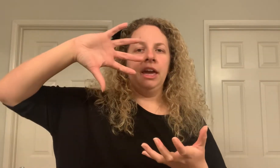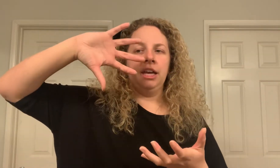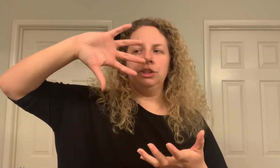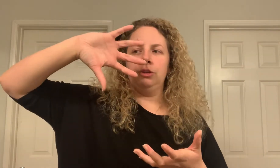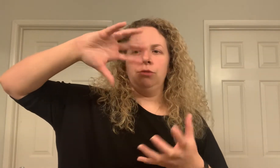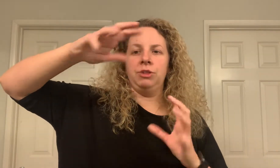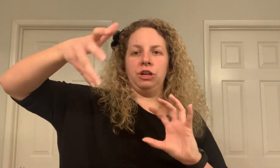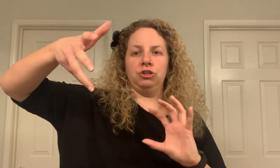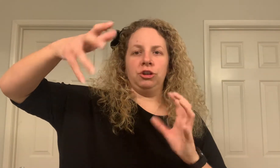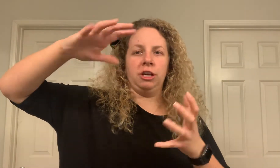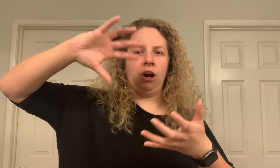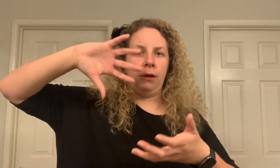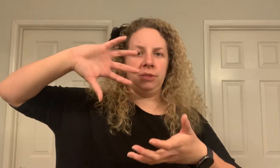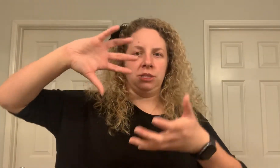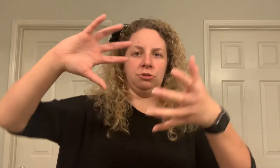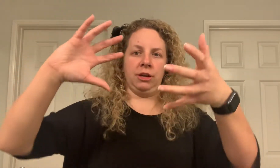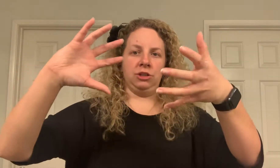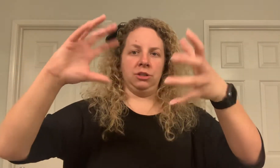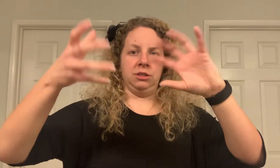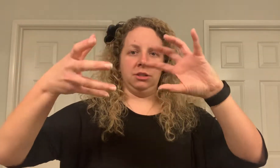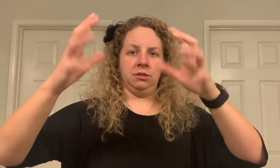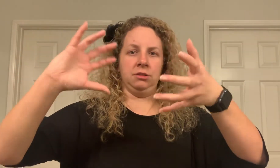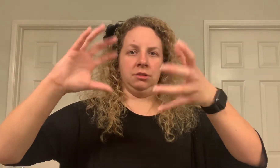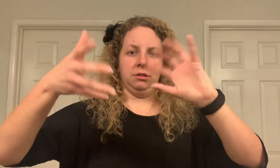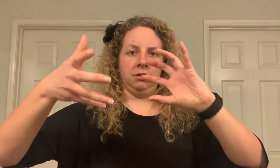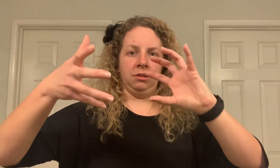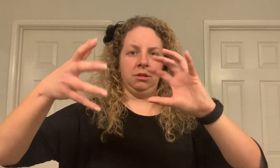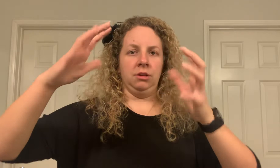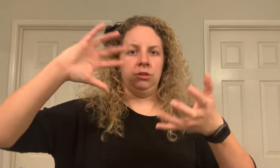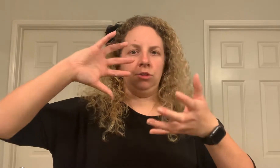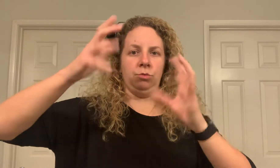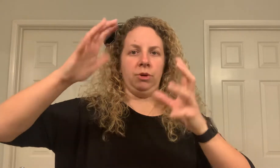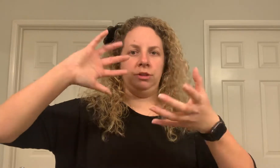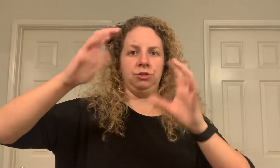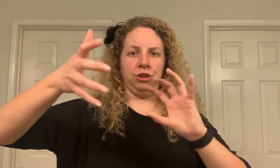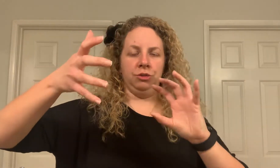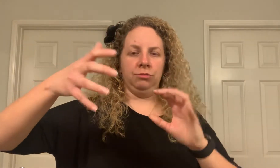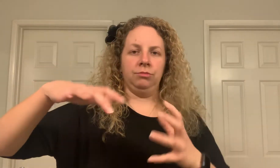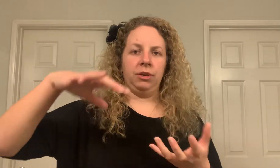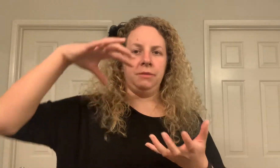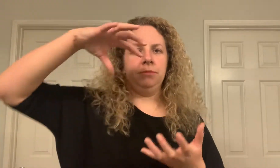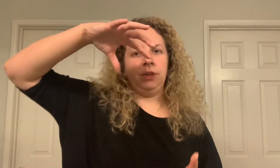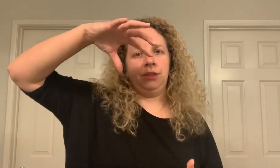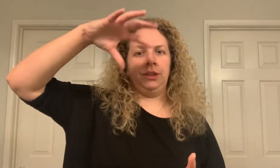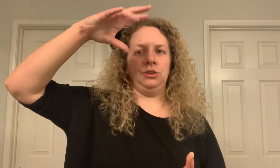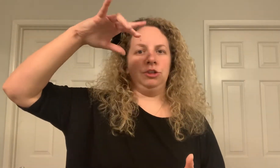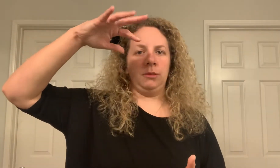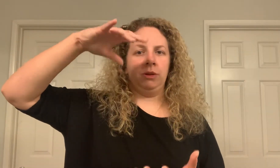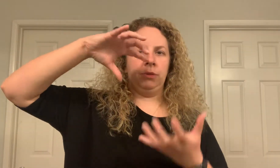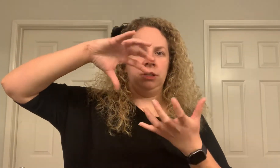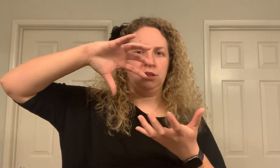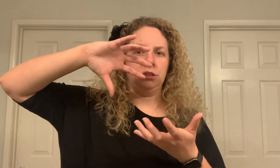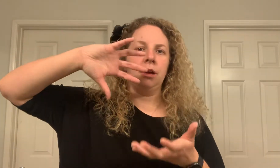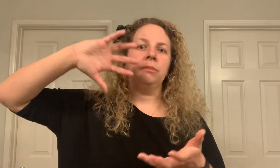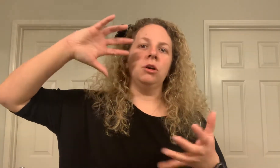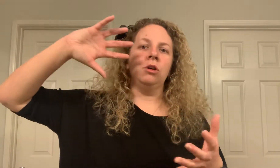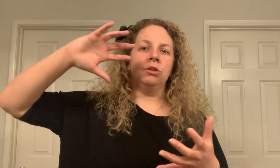And so they're turning opposite directions. So 1, 2, okay? And then your dominant one is on top.